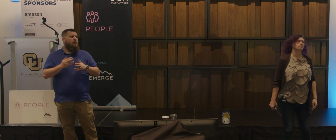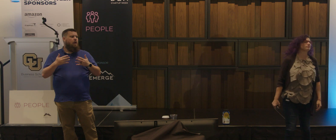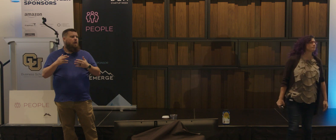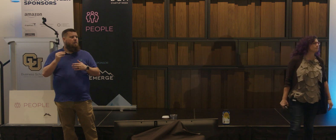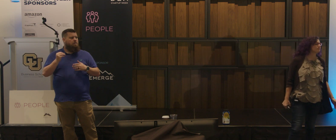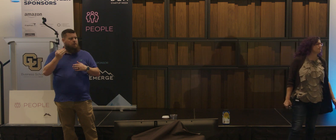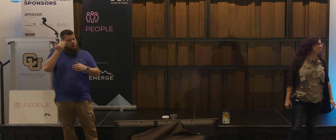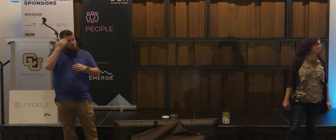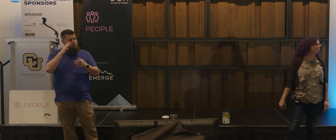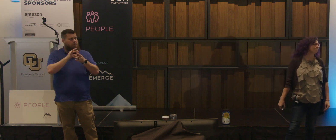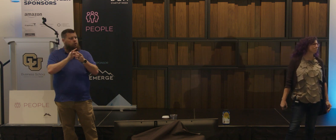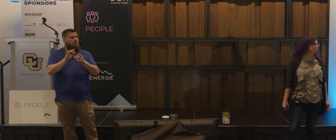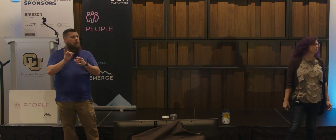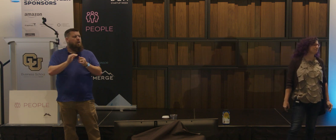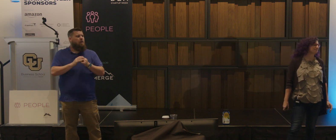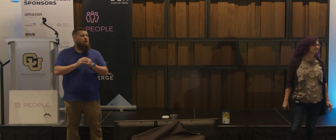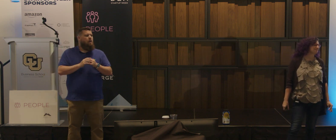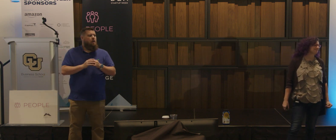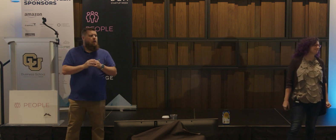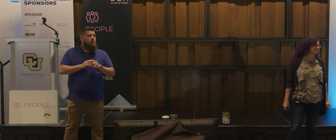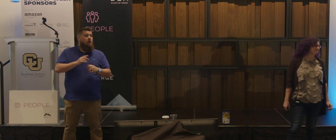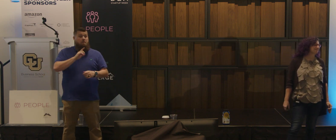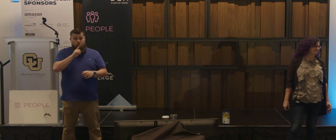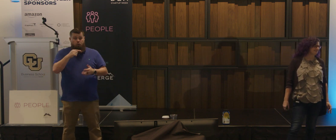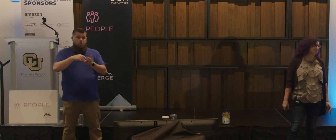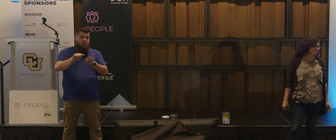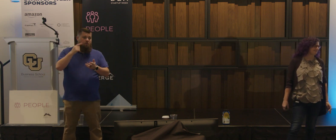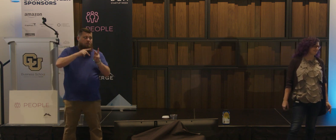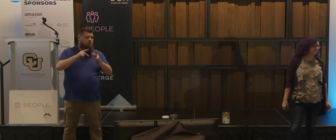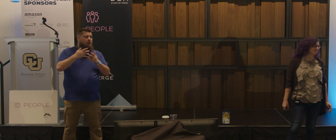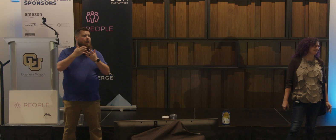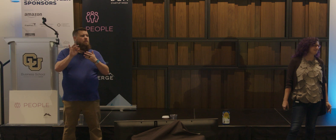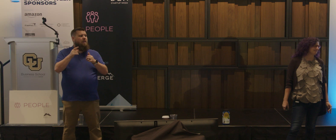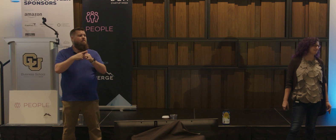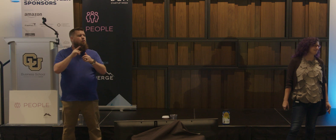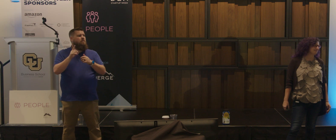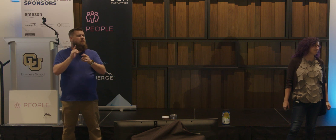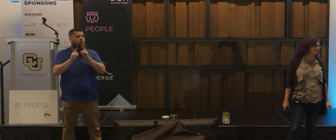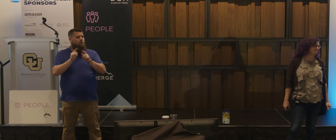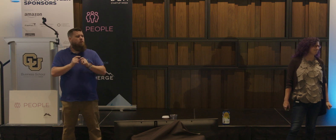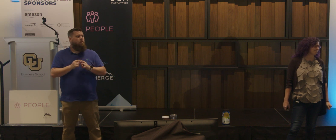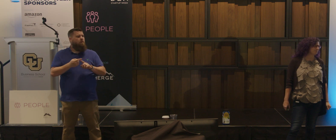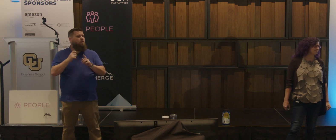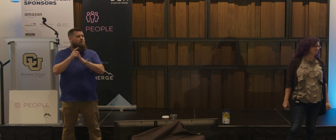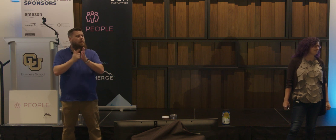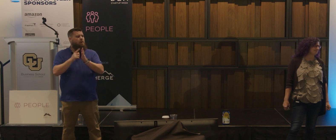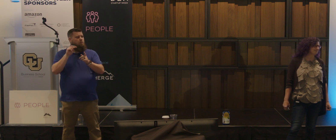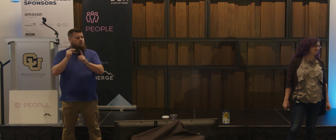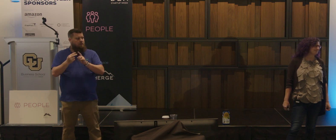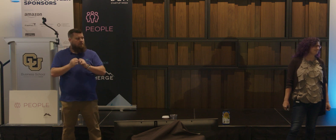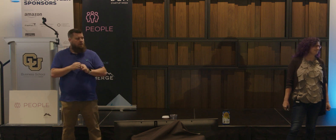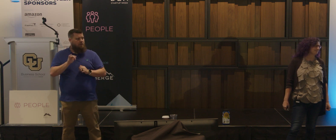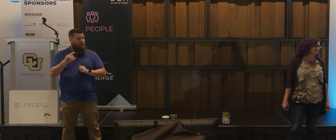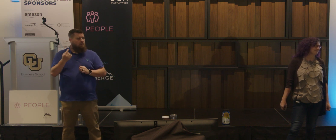I know you mentioned like making sure you're paying for people outside of that first interview. From like a legal perspective, would